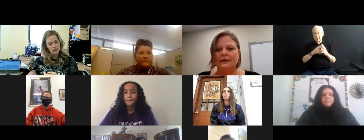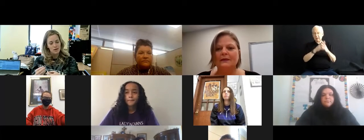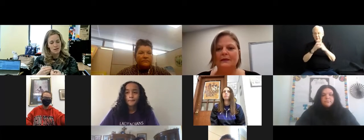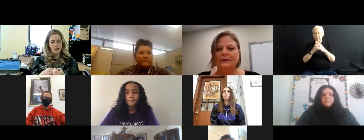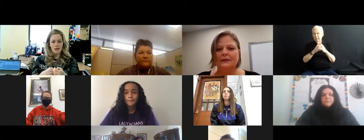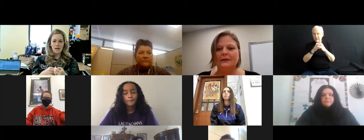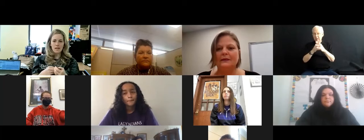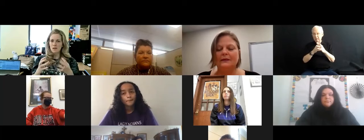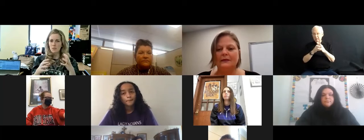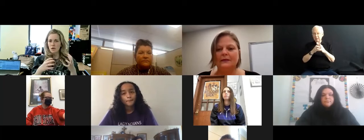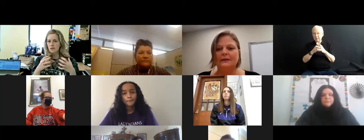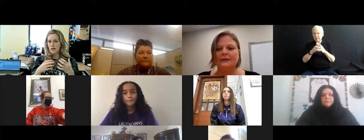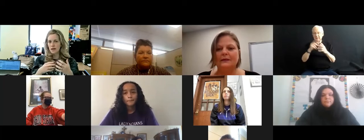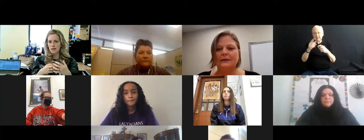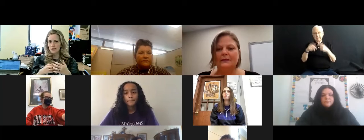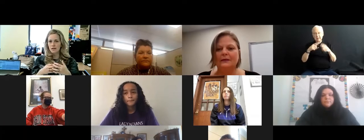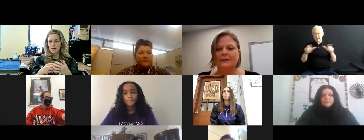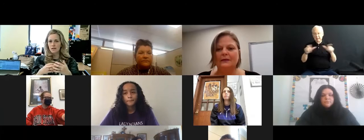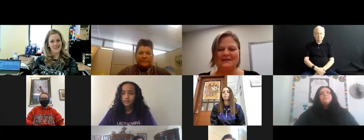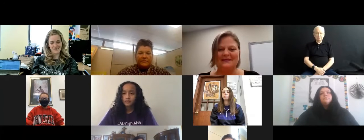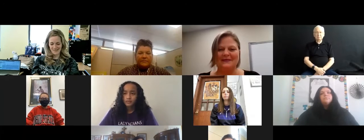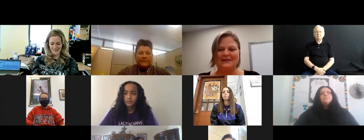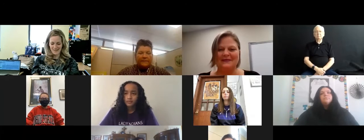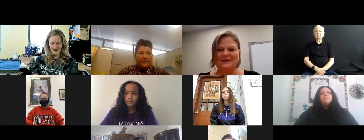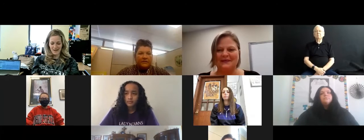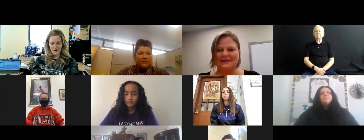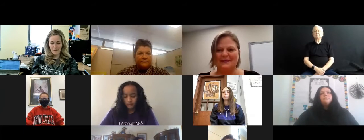Language, and some parts of Canada.